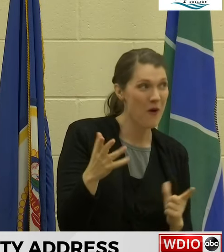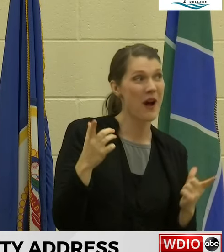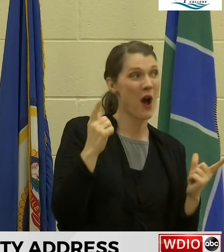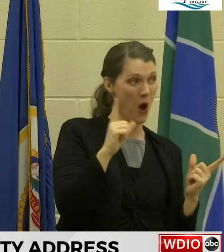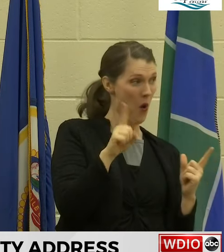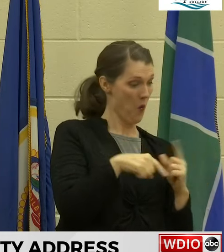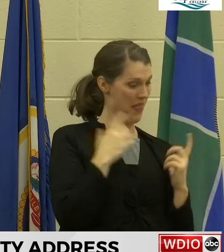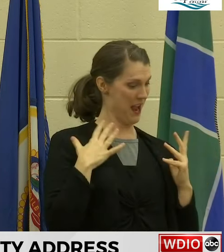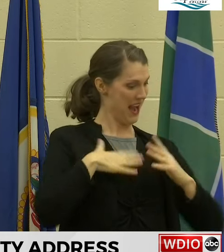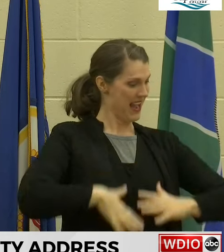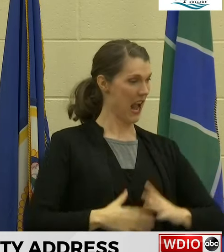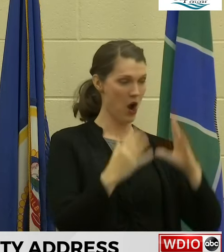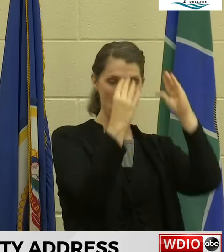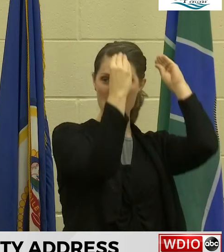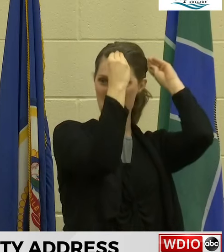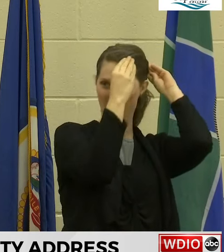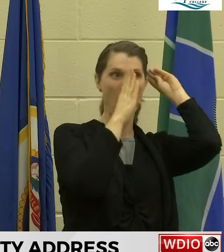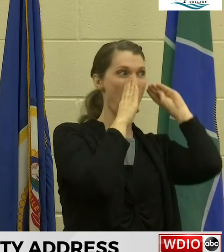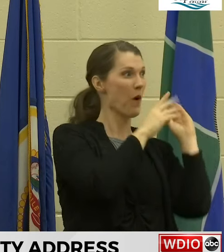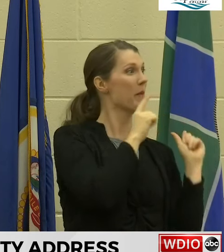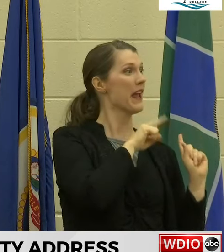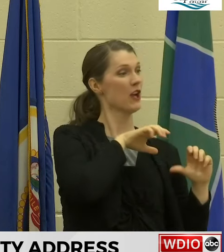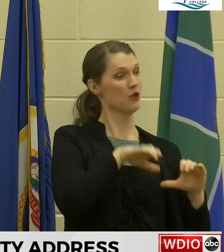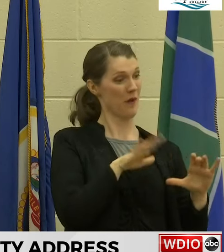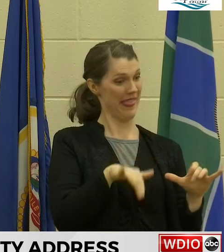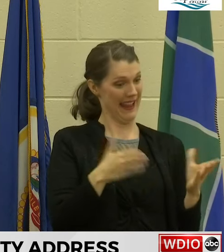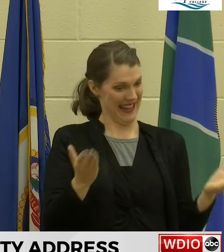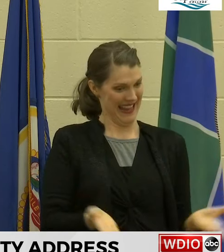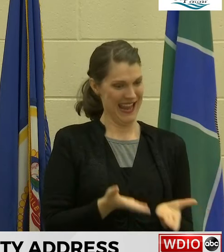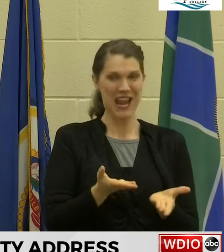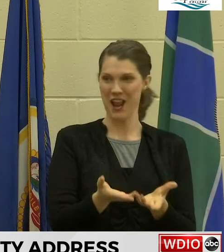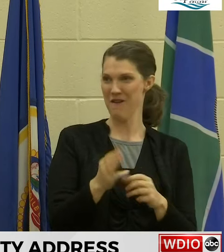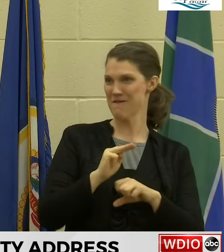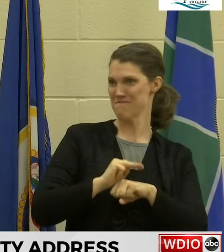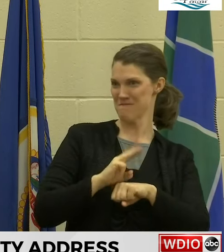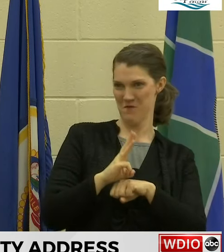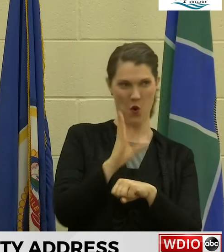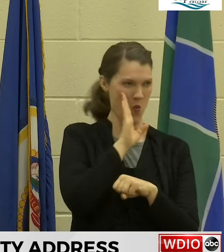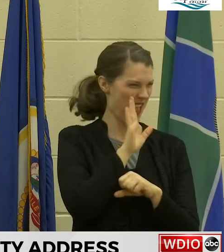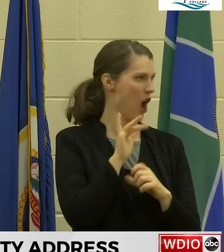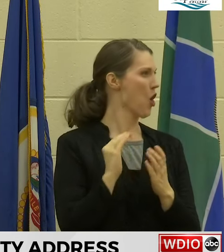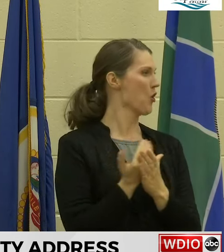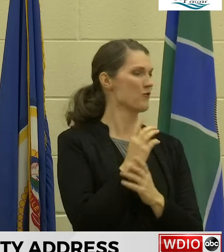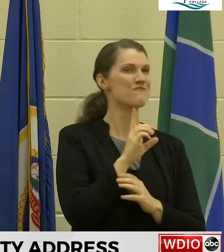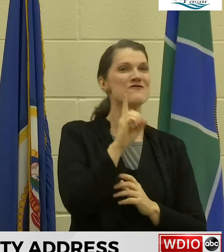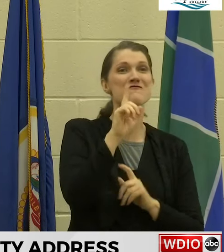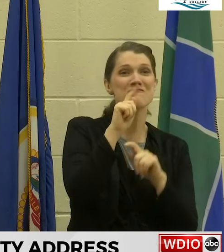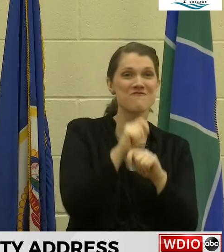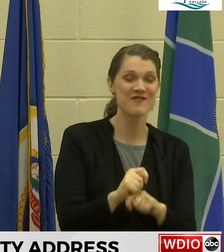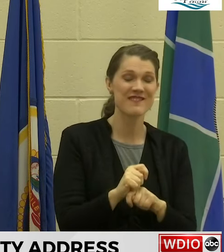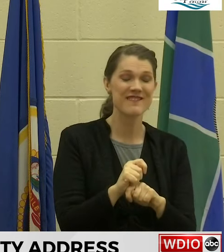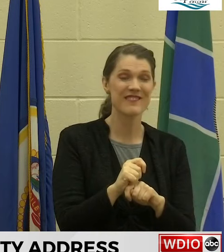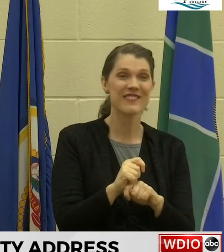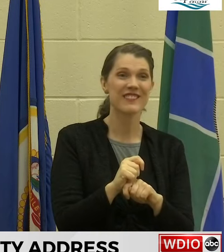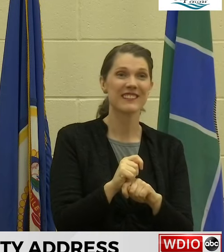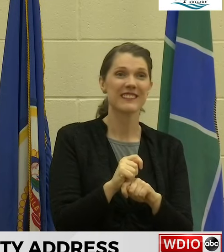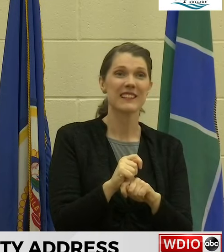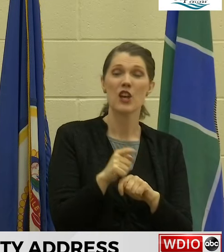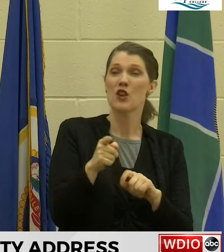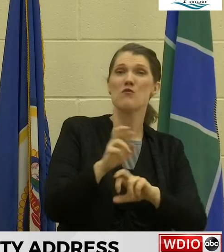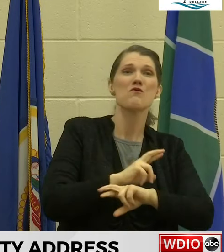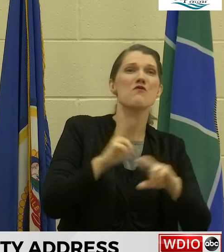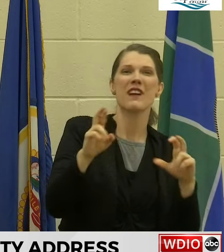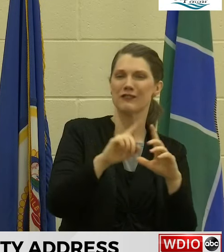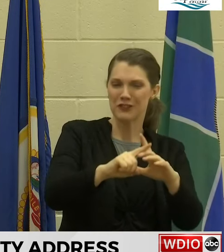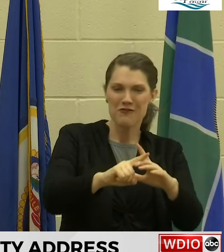doing his gown walk back here in Myers-Wilkins. You are ready to launch into